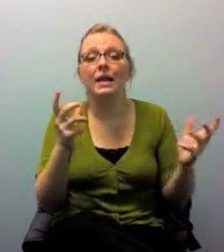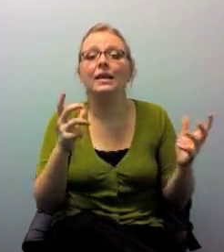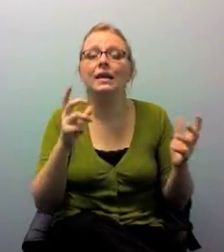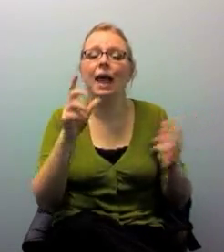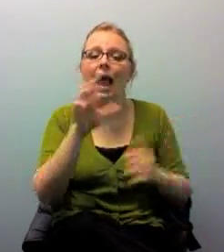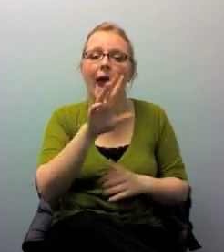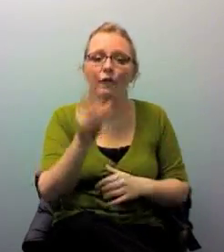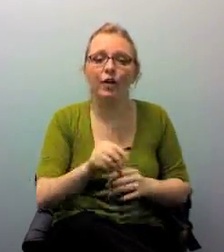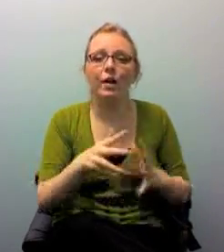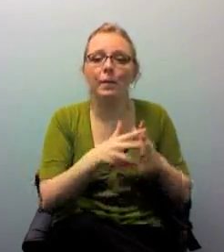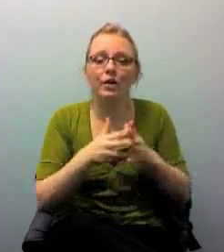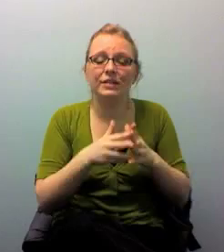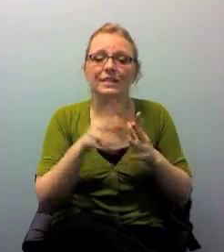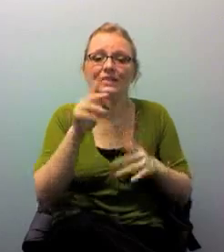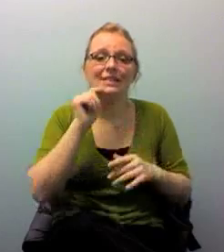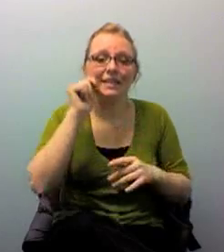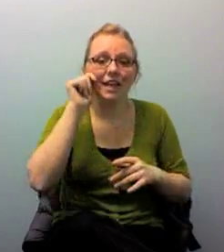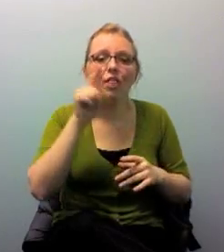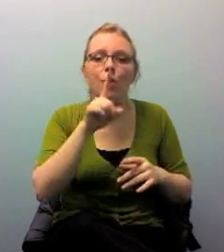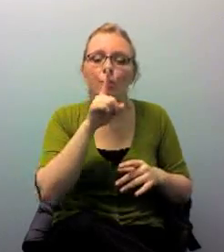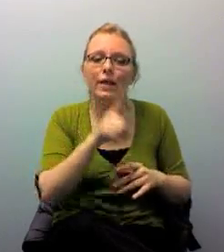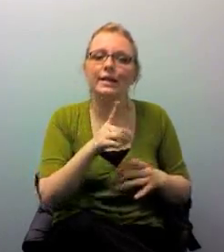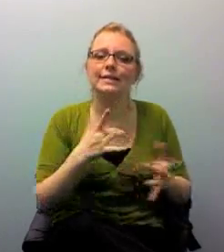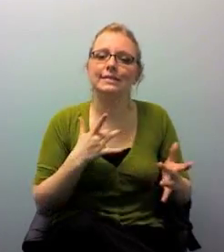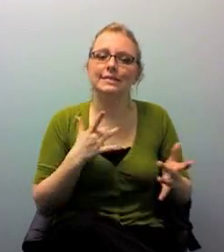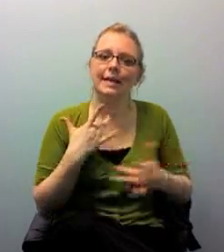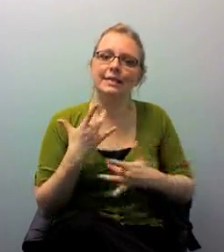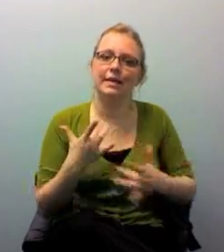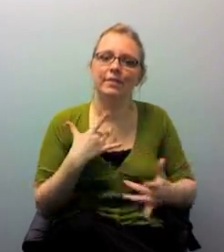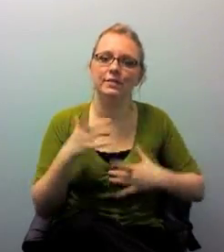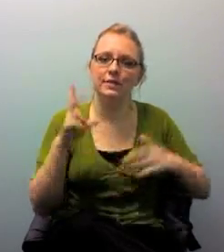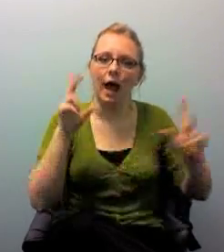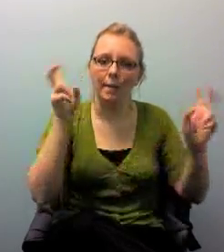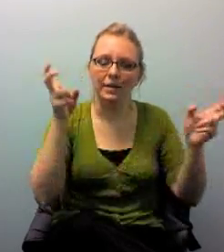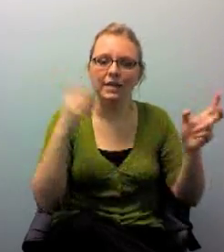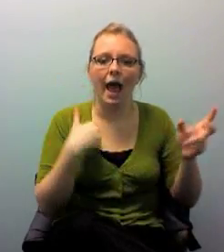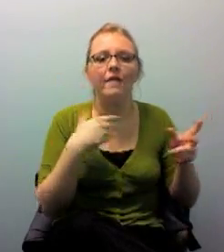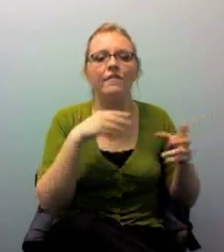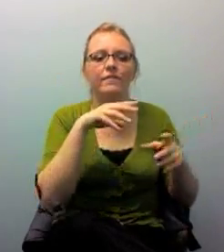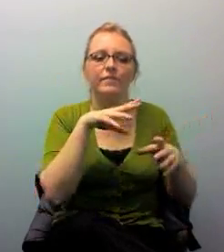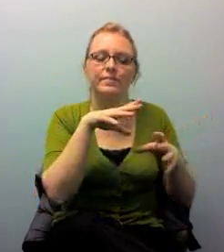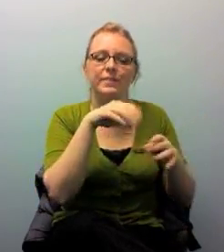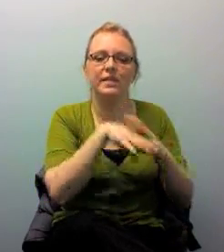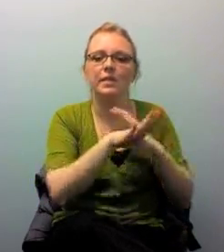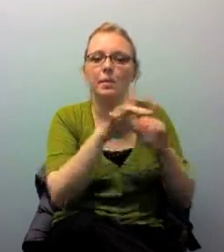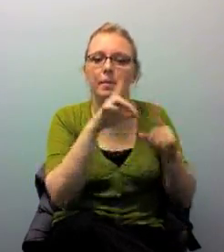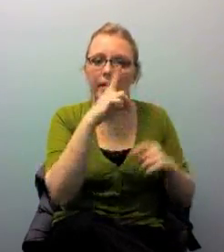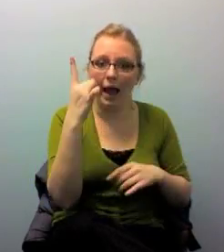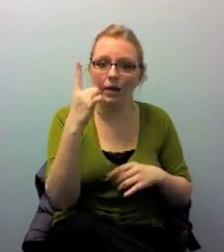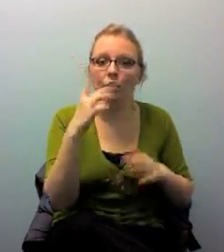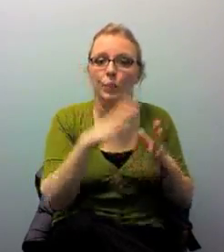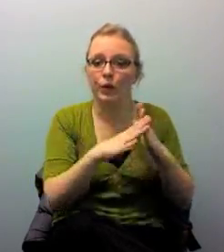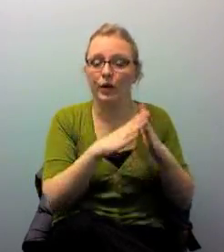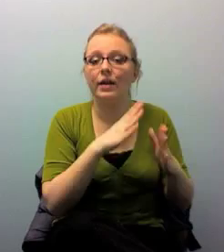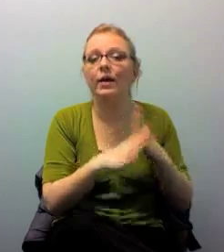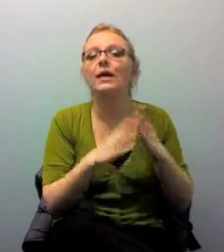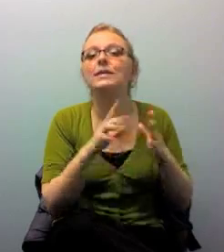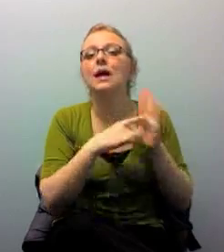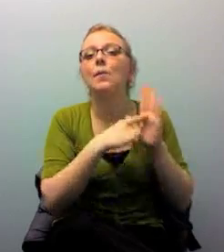specific boundaries that touch on sensitive topics in the black community. For example, many American families